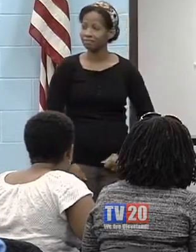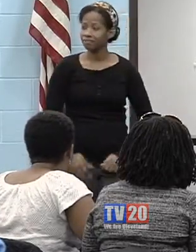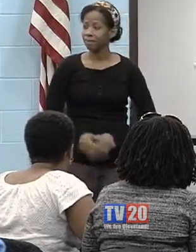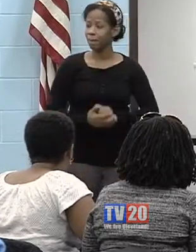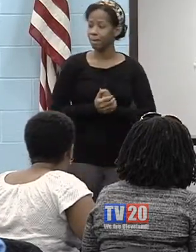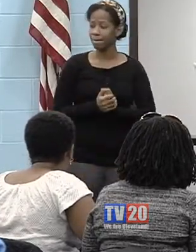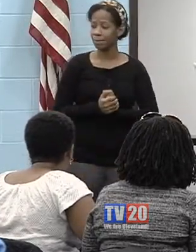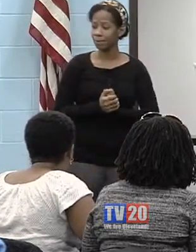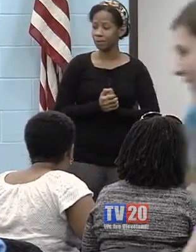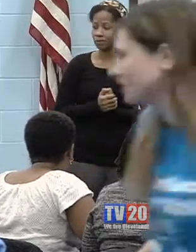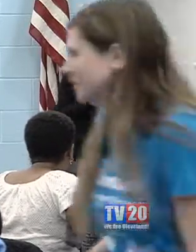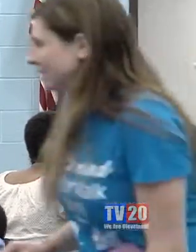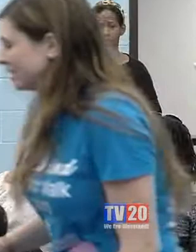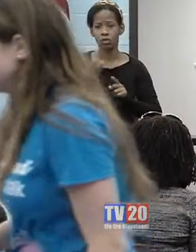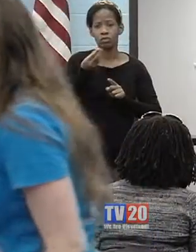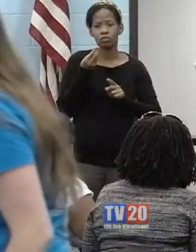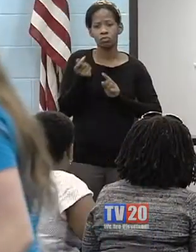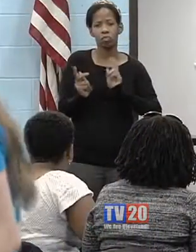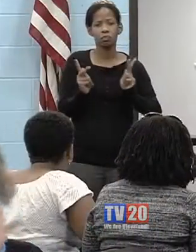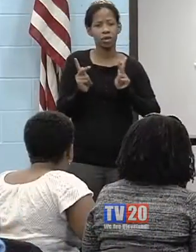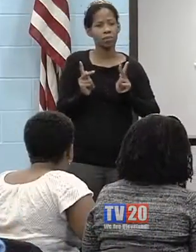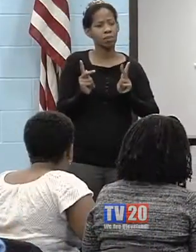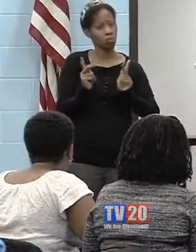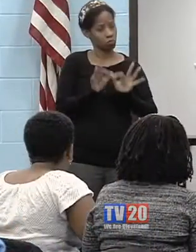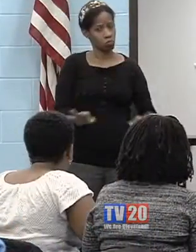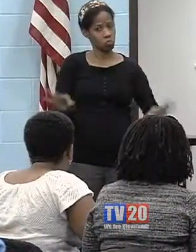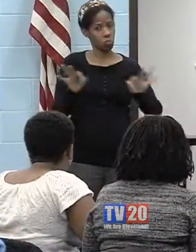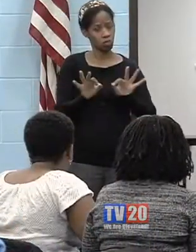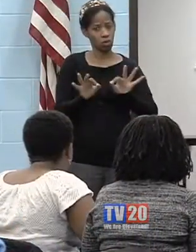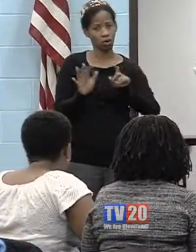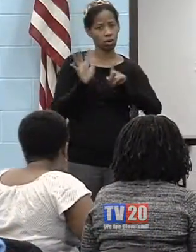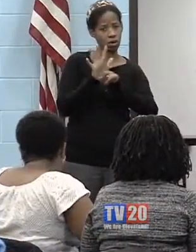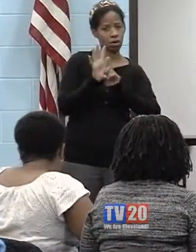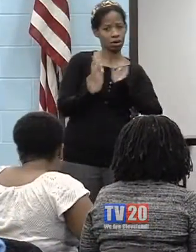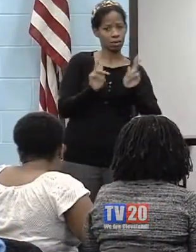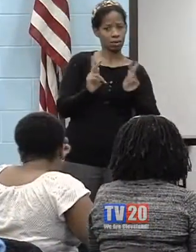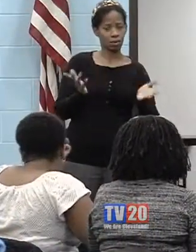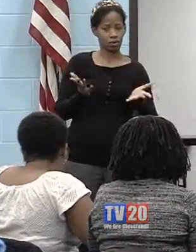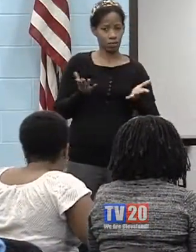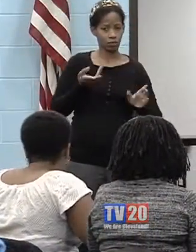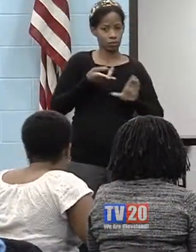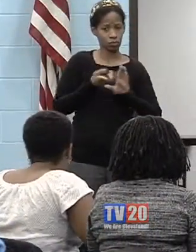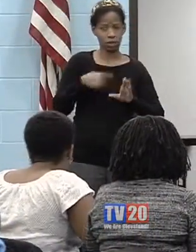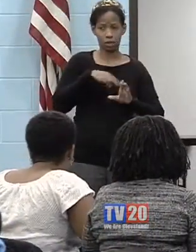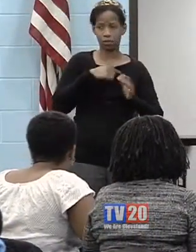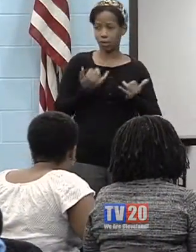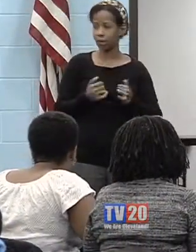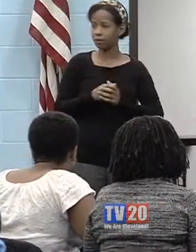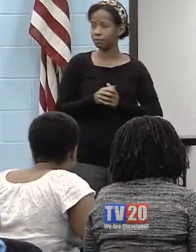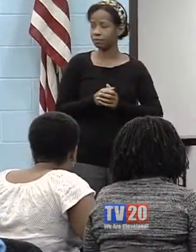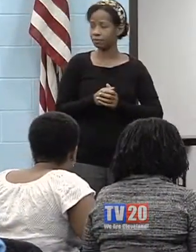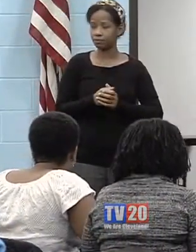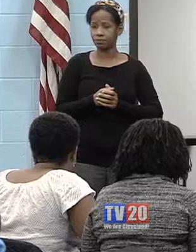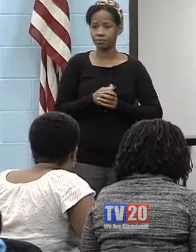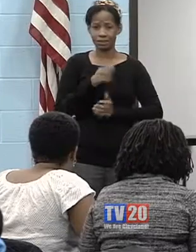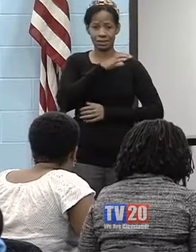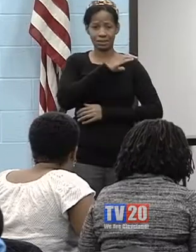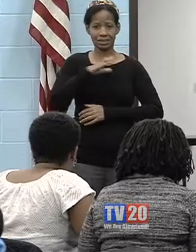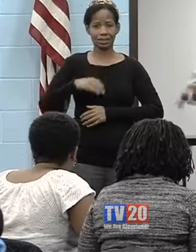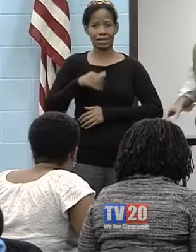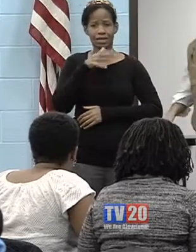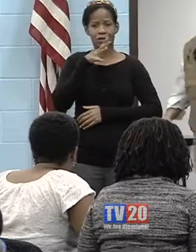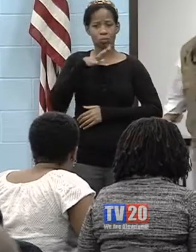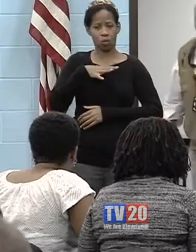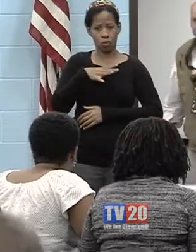just want to acknowledge several guests in the audience that we're delighted have joined us. Representing Congresswoman Marsha